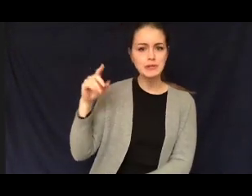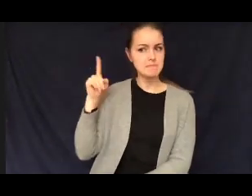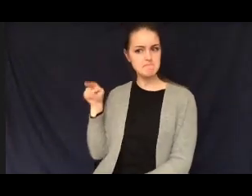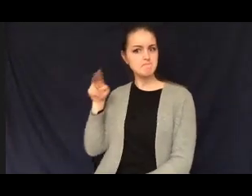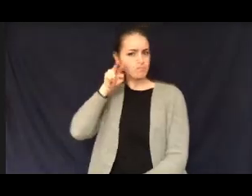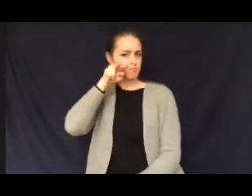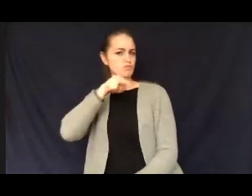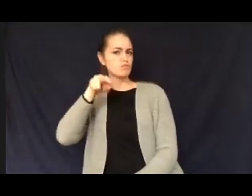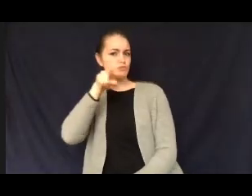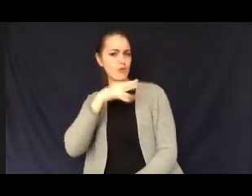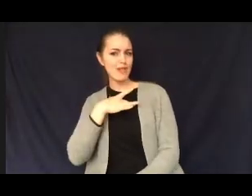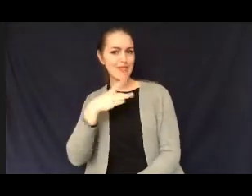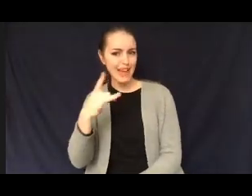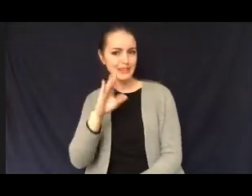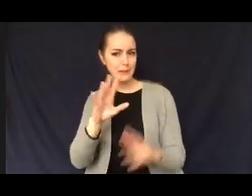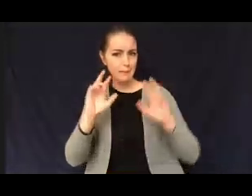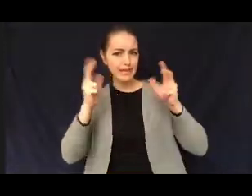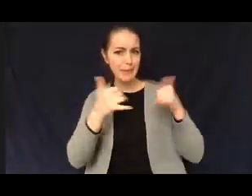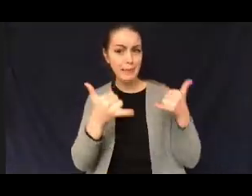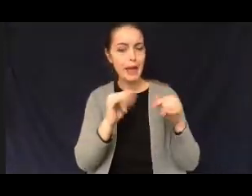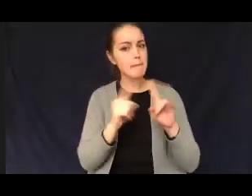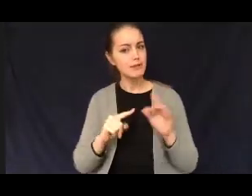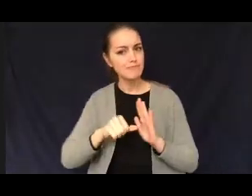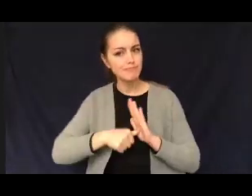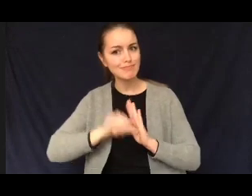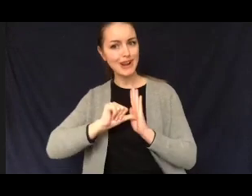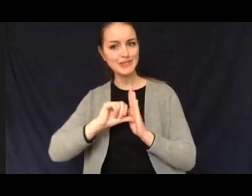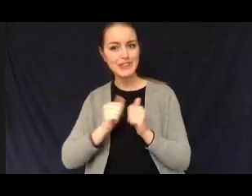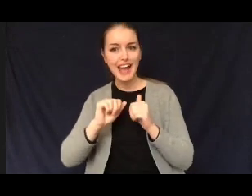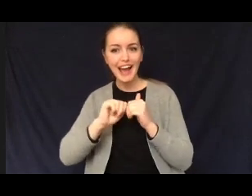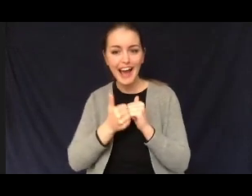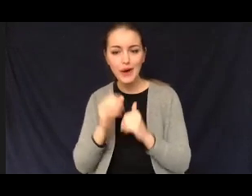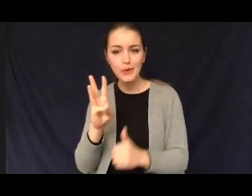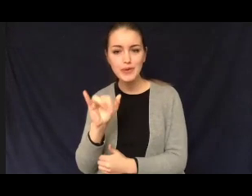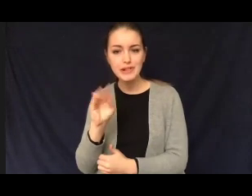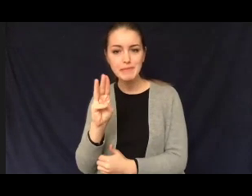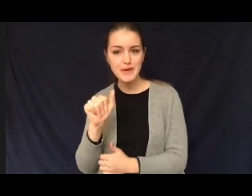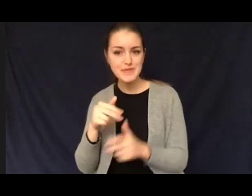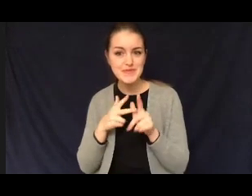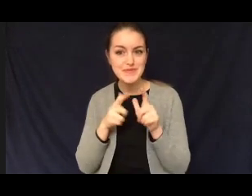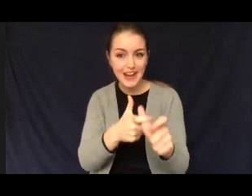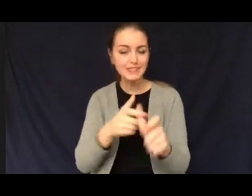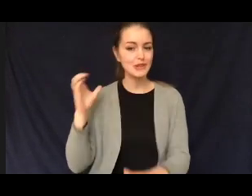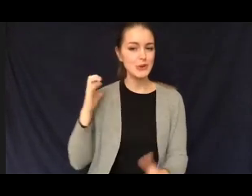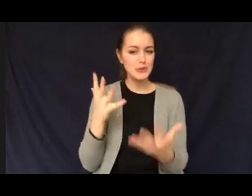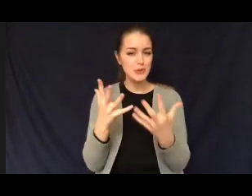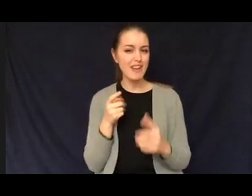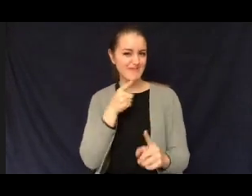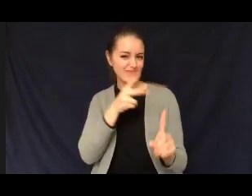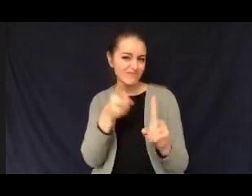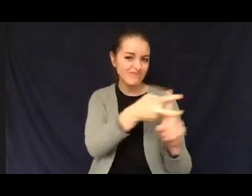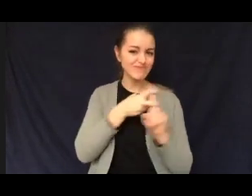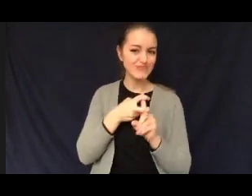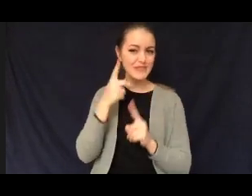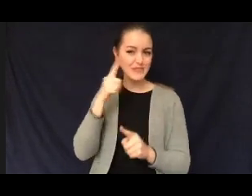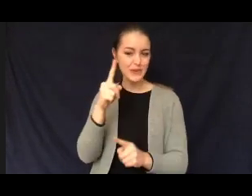basketball playing, but was especially impressed by the way she ran. He wanted her for his track and field team. With his